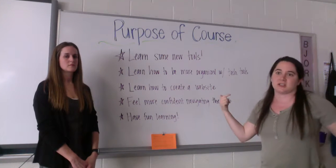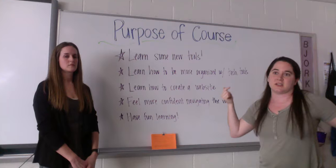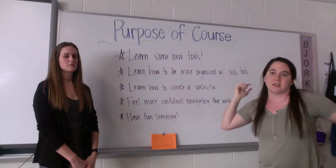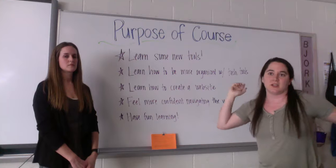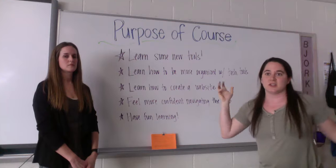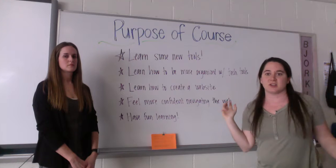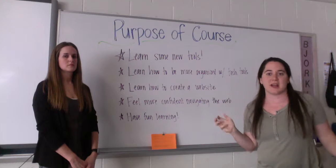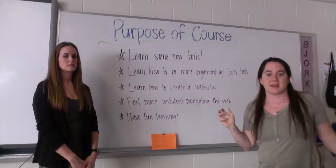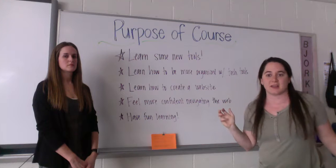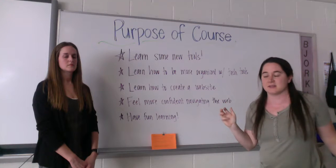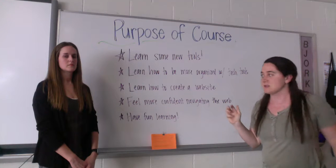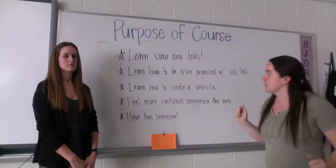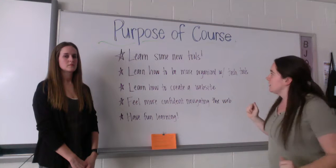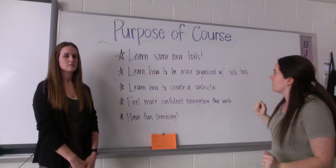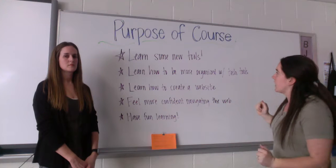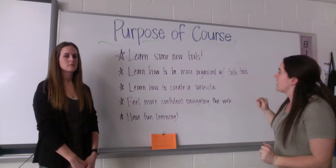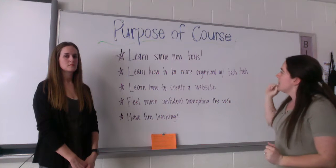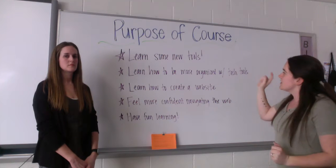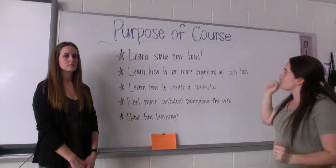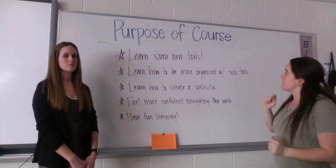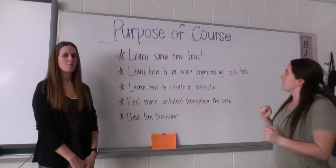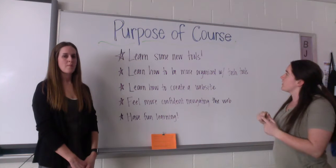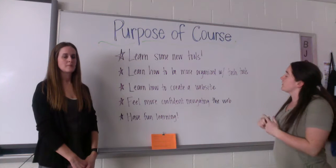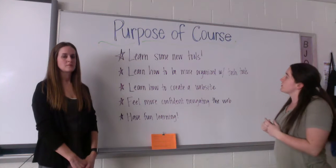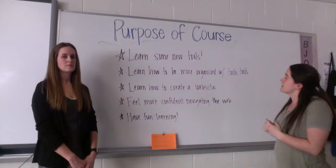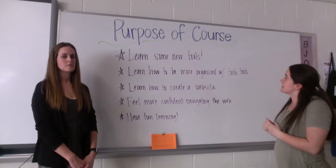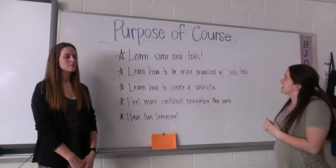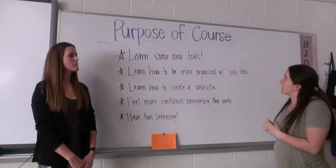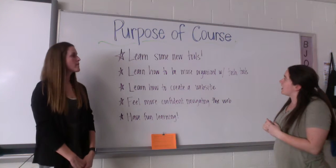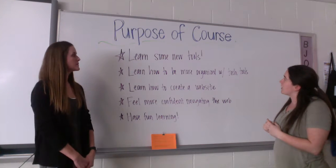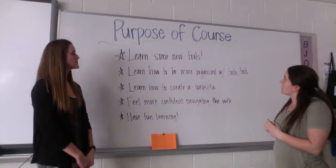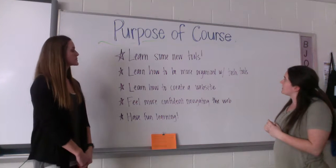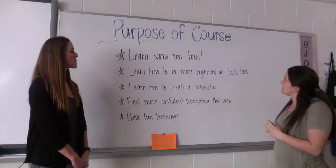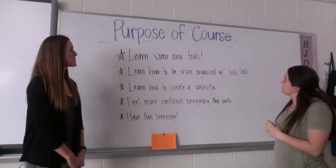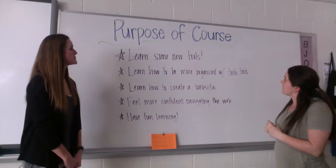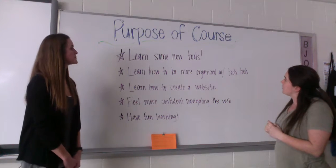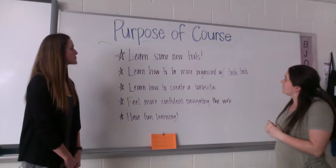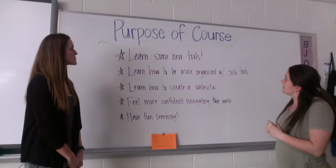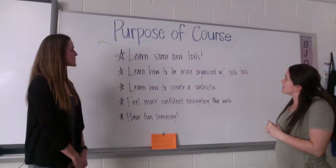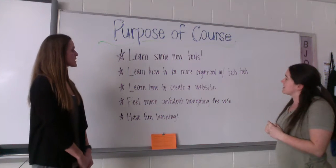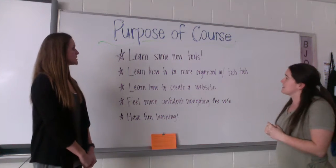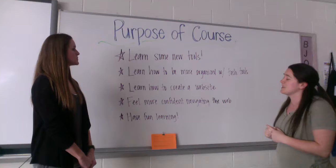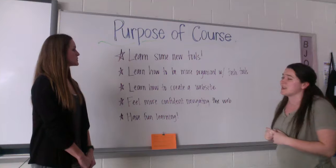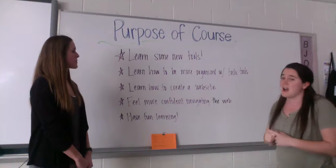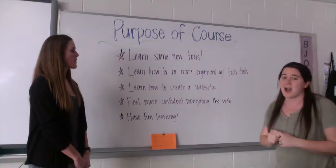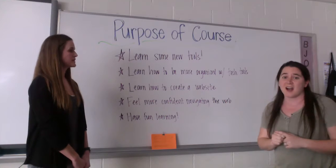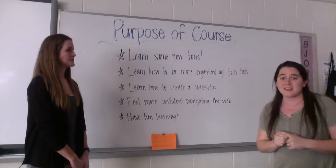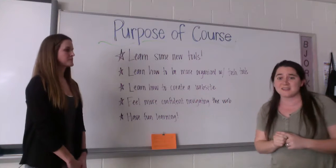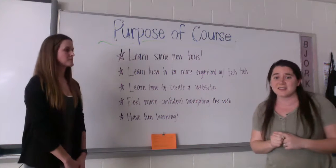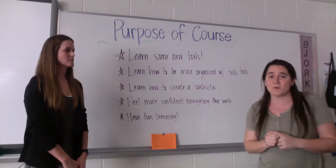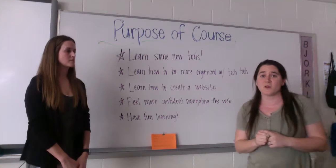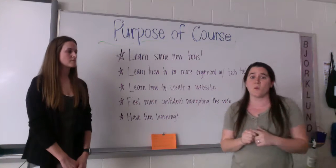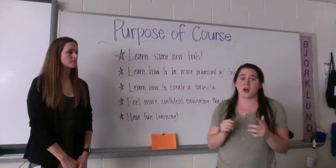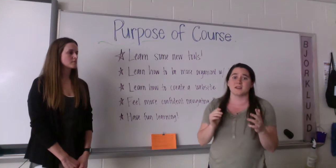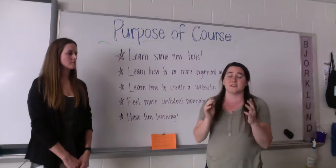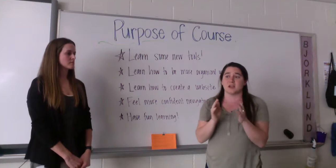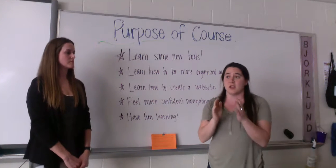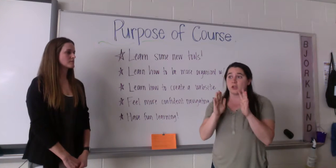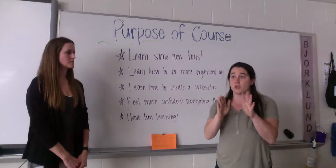technology shenanigans. Okay? So for the first thing on our purpose of our course is, honestly, we want